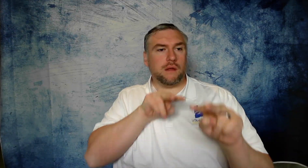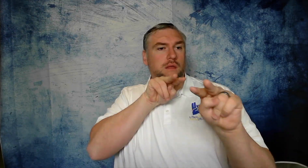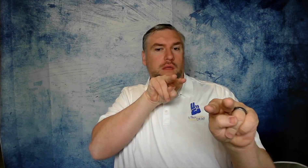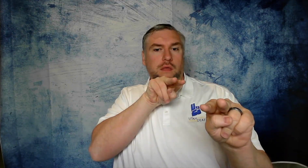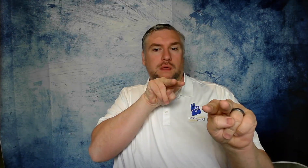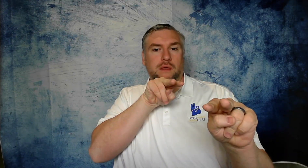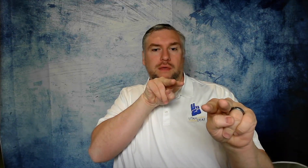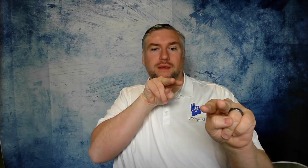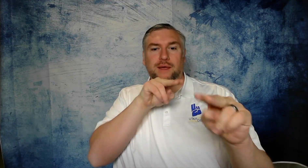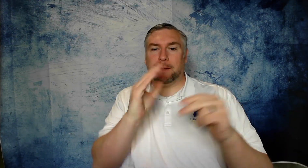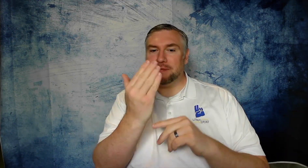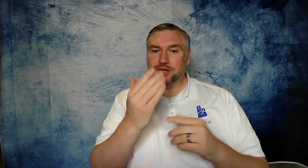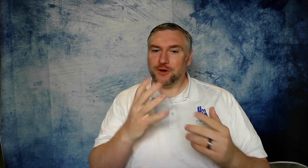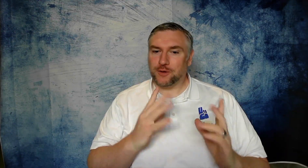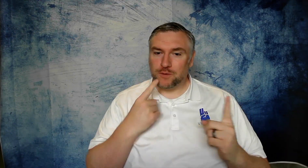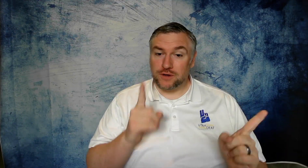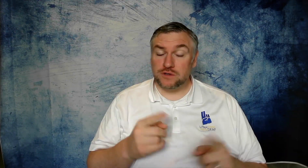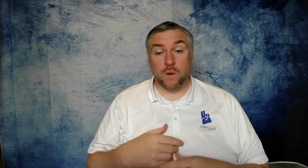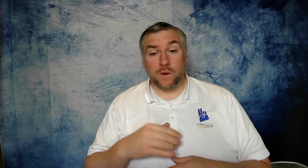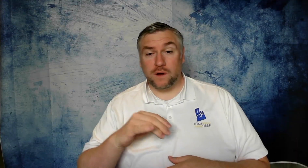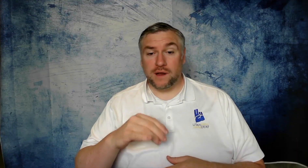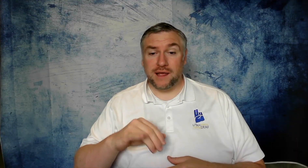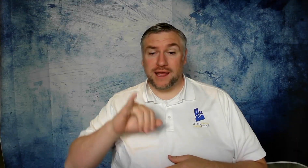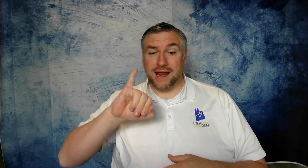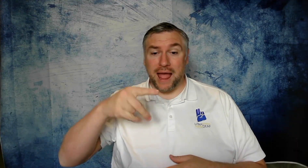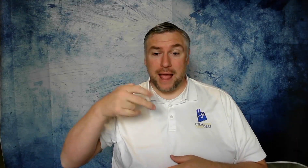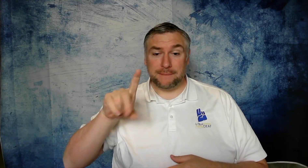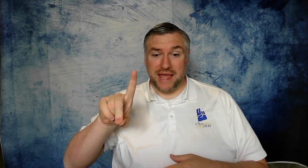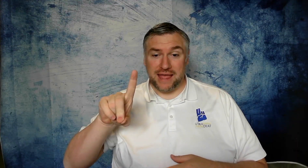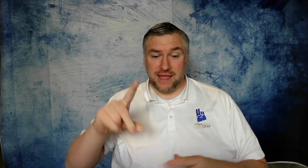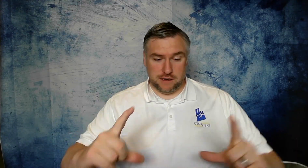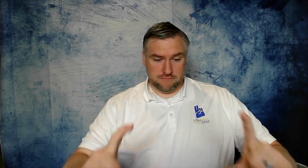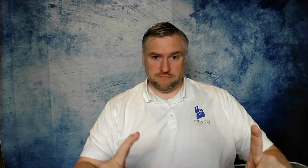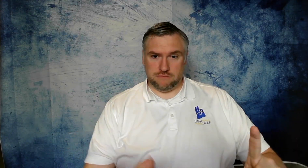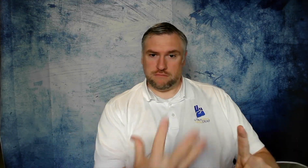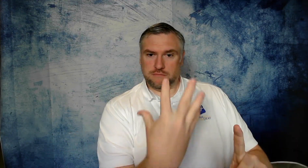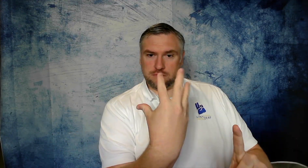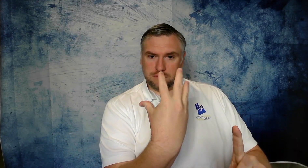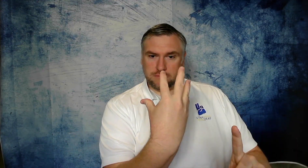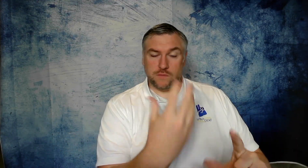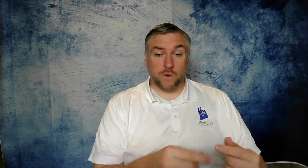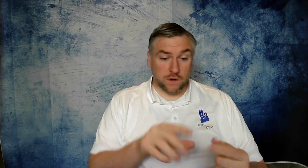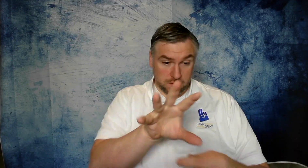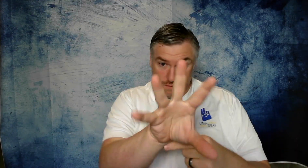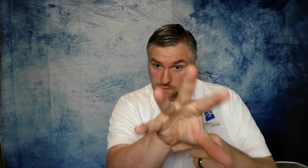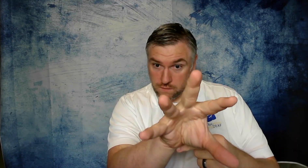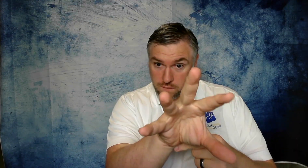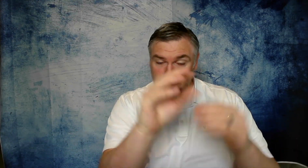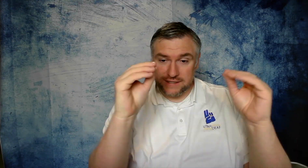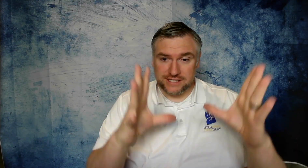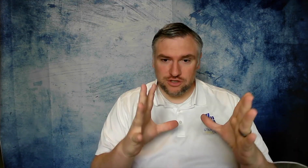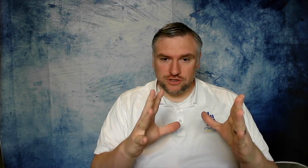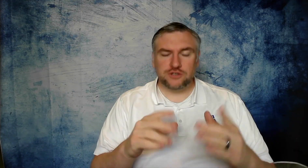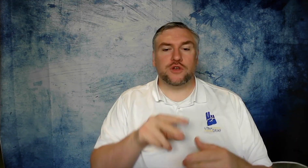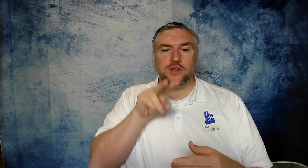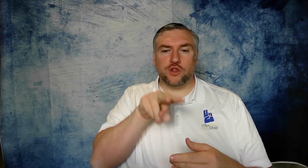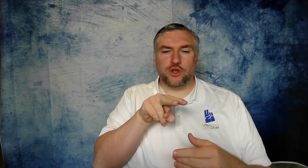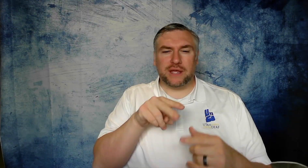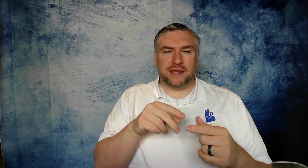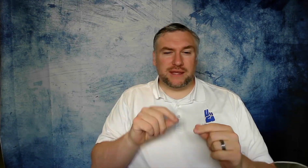person, but if you're both looking at a mirror together, it works. Or using an iPad to film the teacher, and so